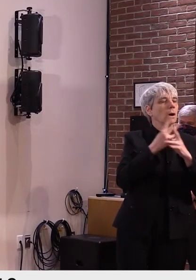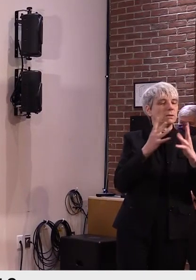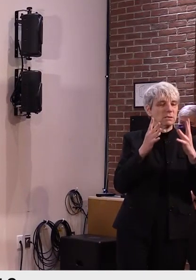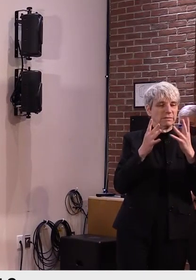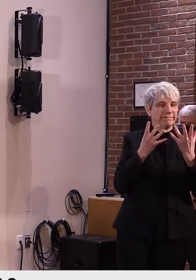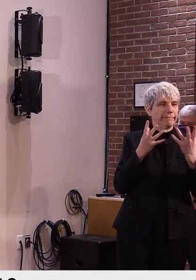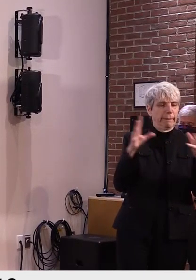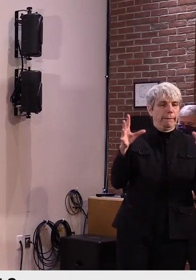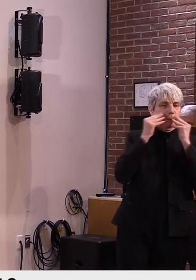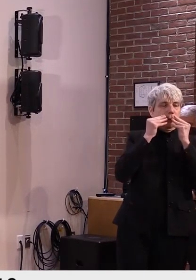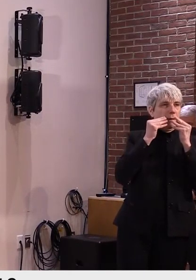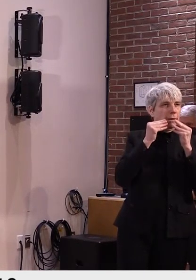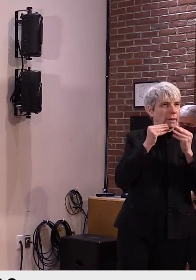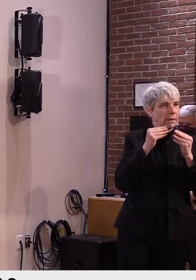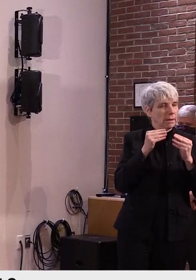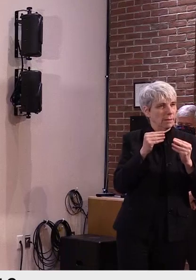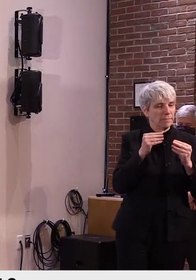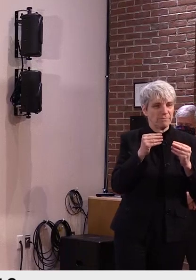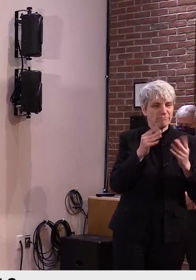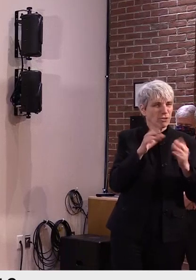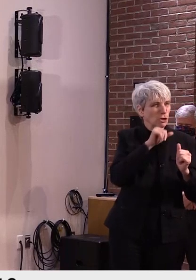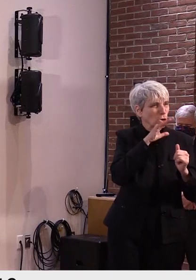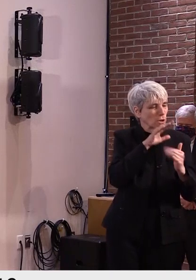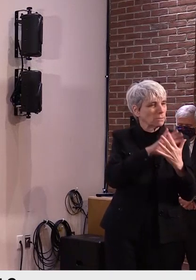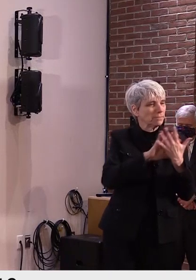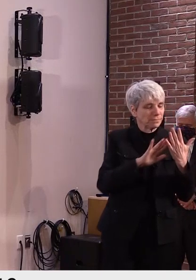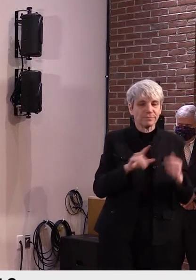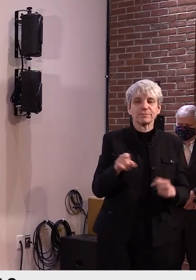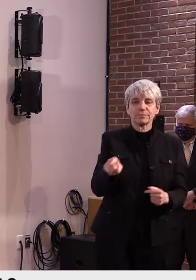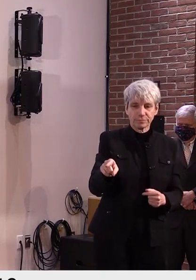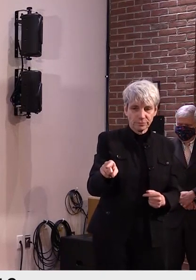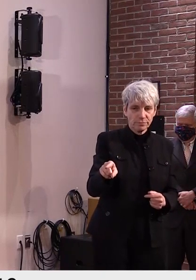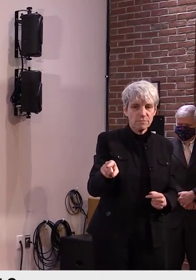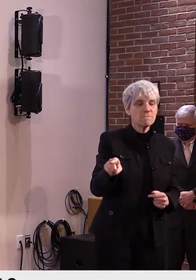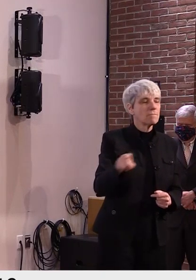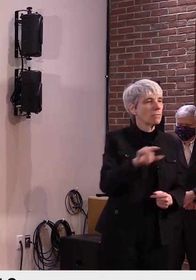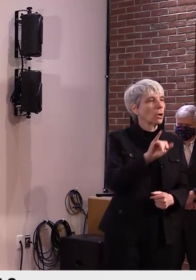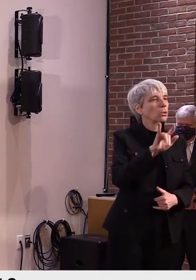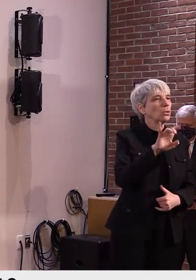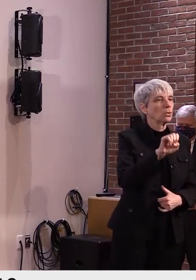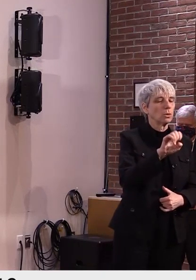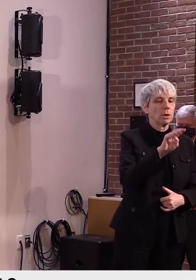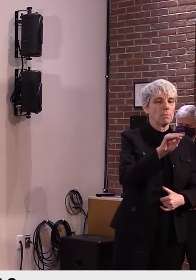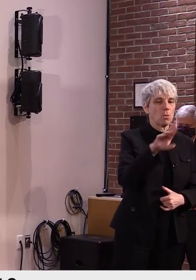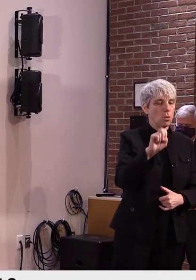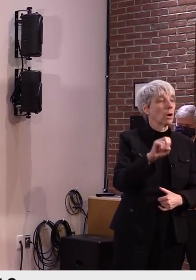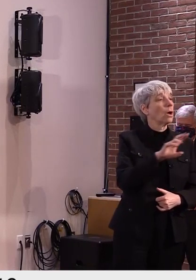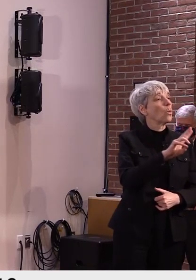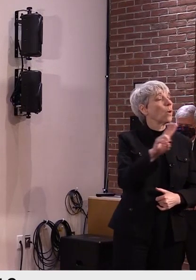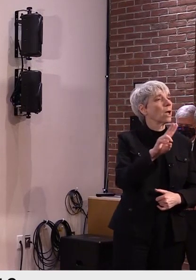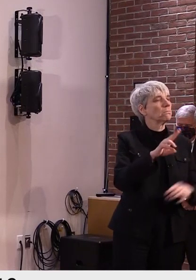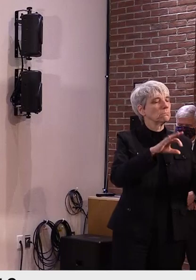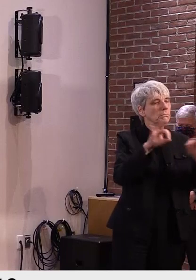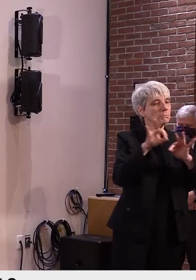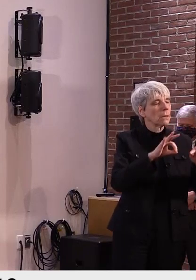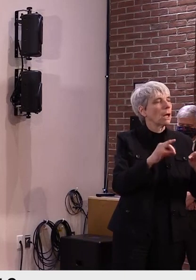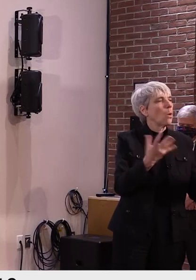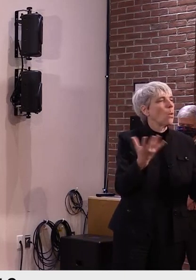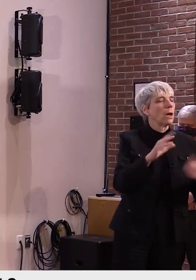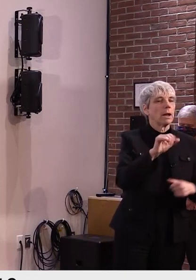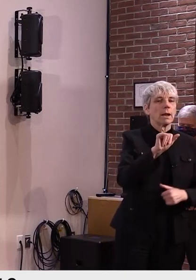We maintain a website that tracks the air quality index writ large, not just for this